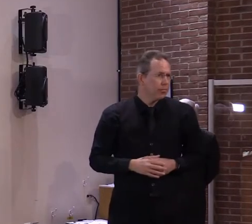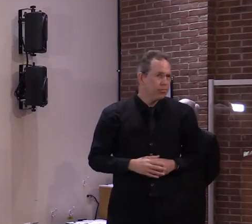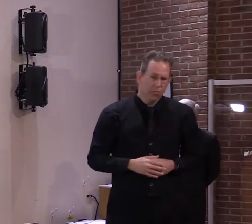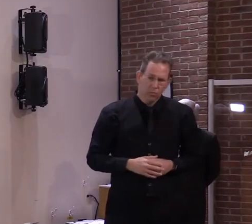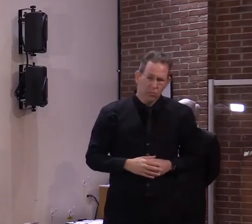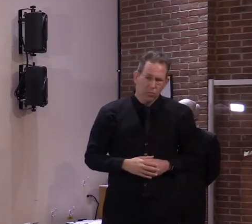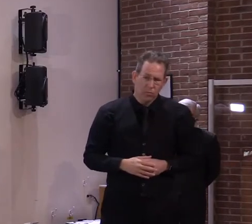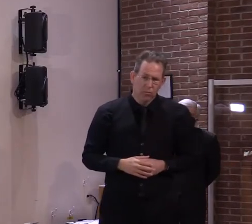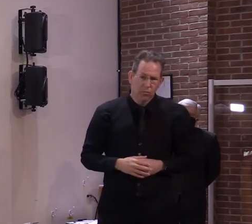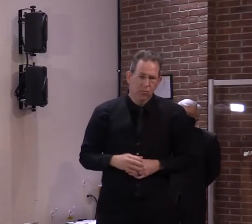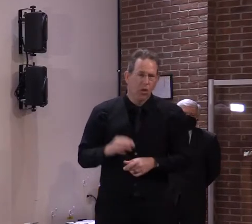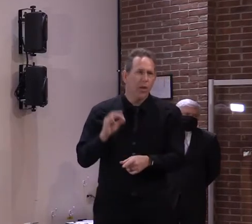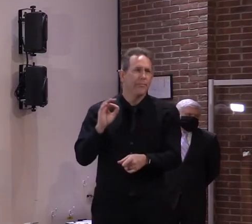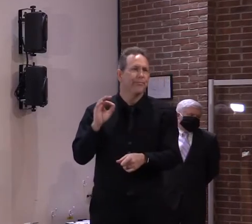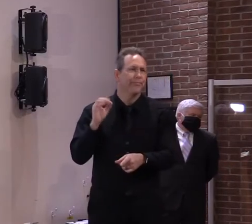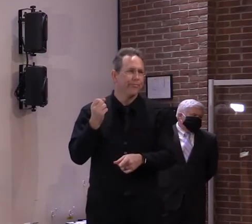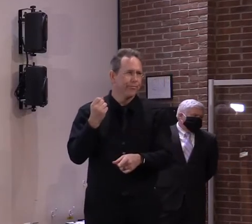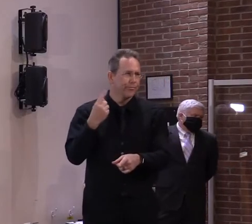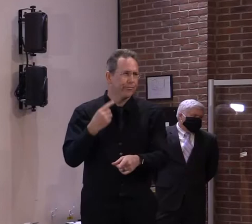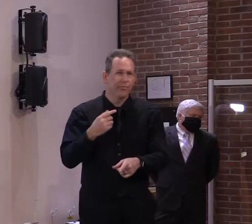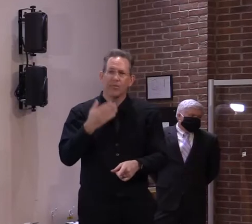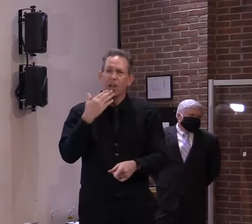Okay, thank you.